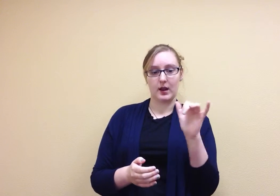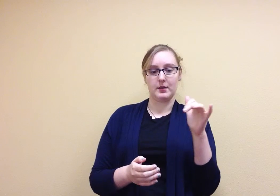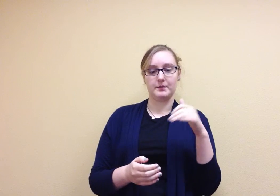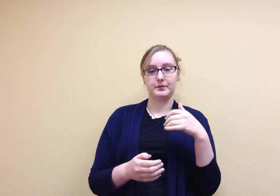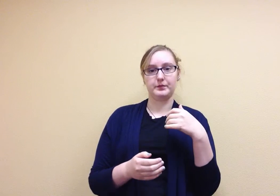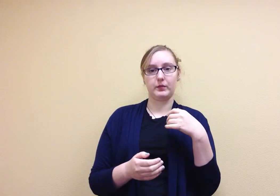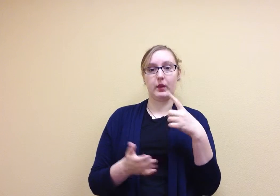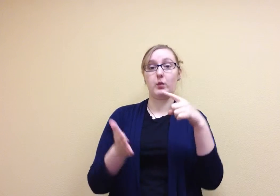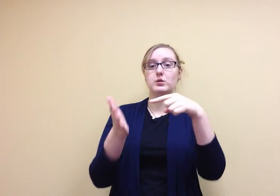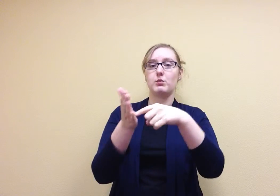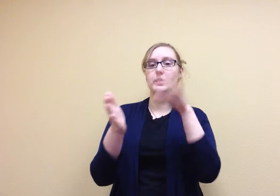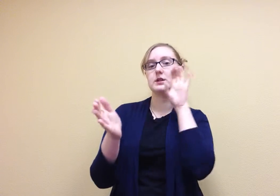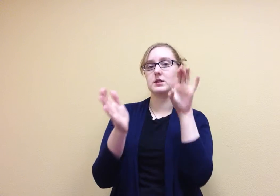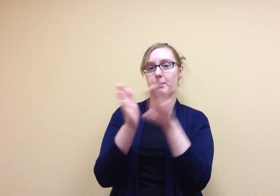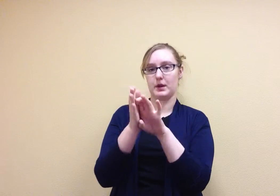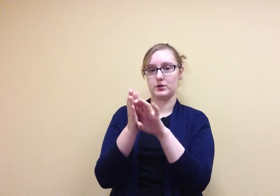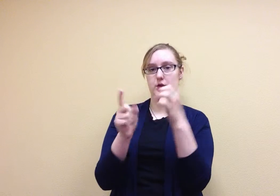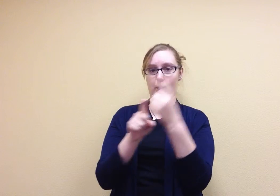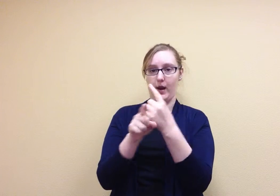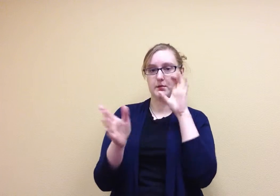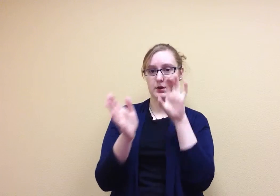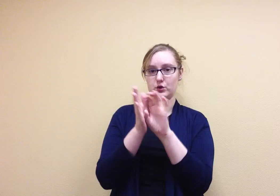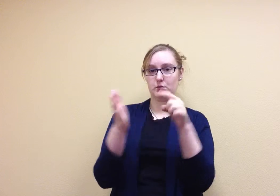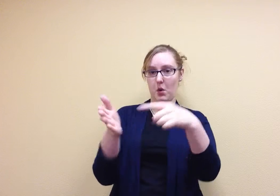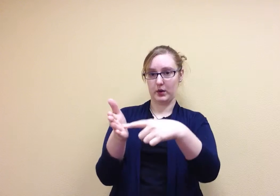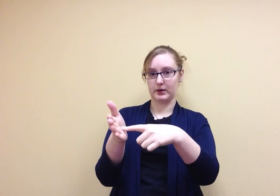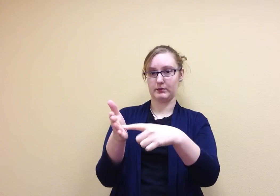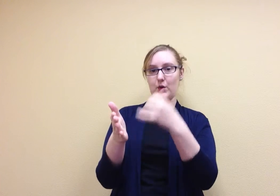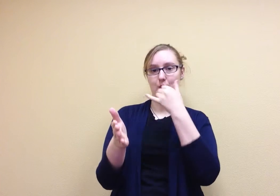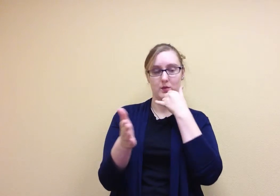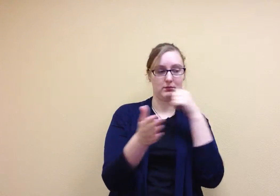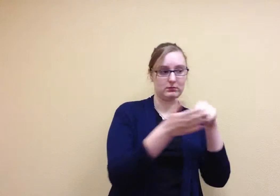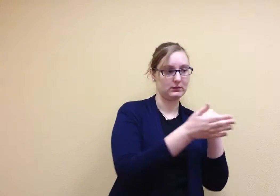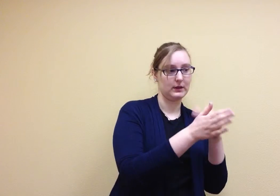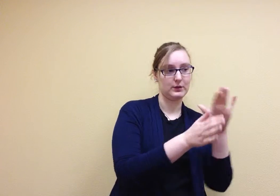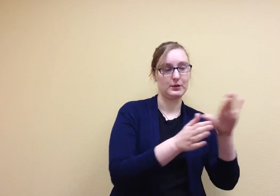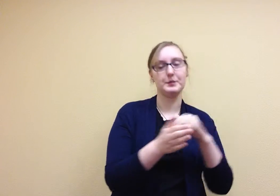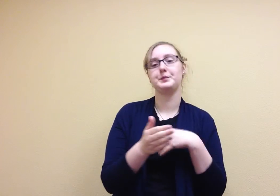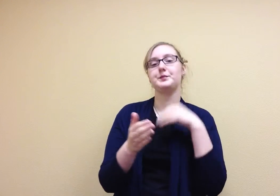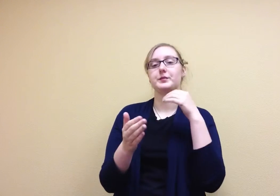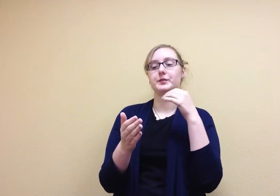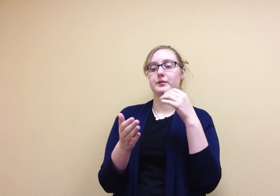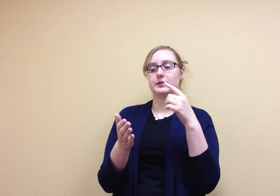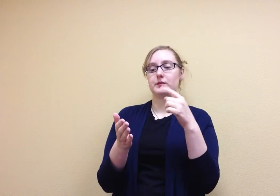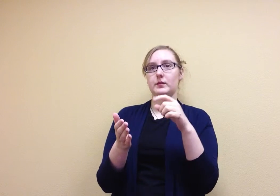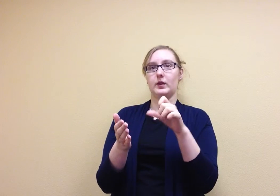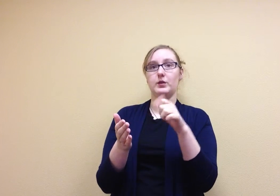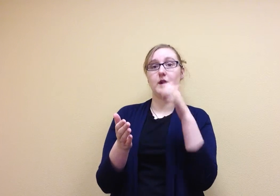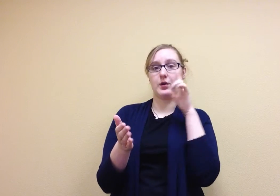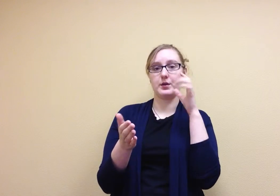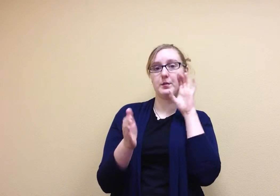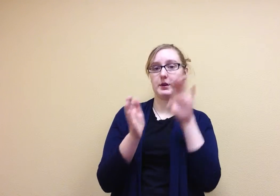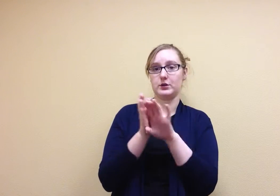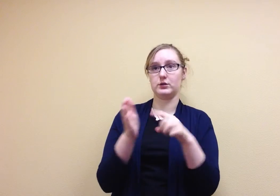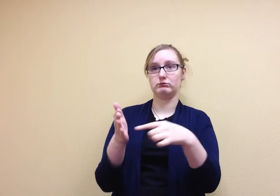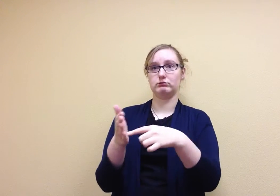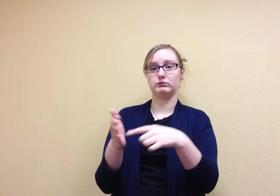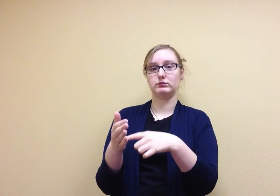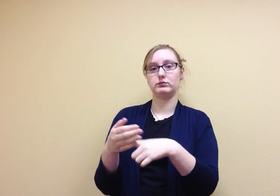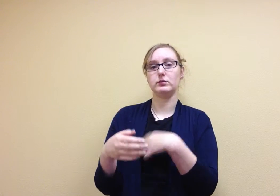finger on one end so I know that you know what I'm talking about. Wrong page height. Okay, now put your finger on the other end. You see how the iron filings are being